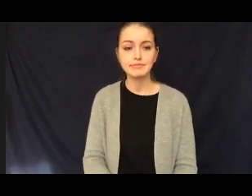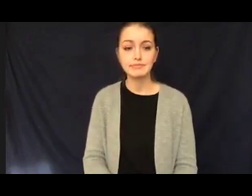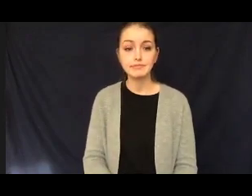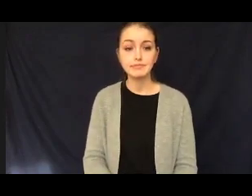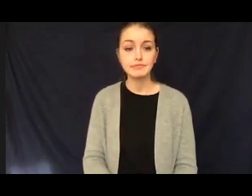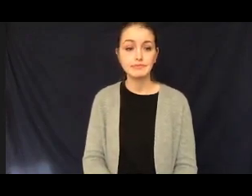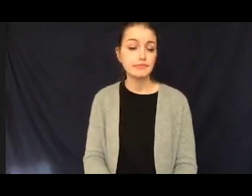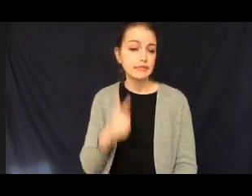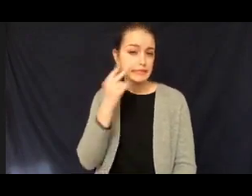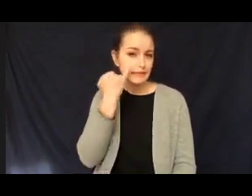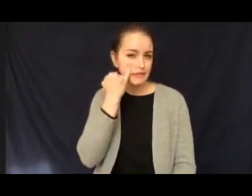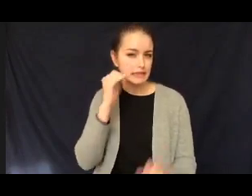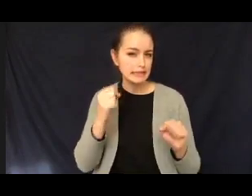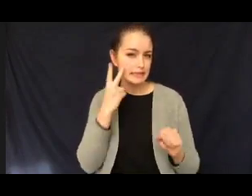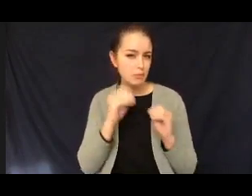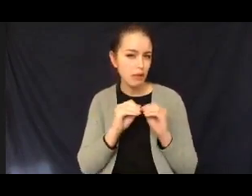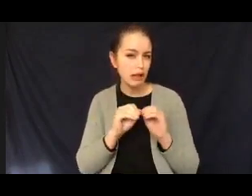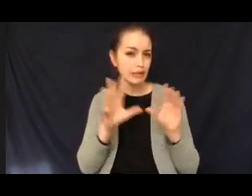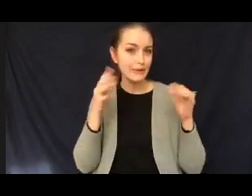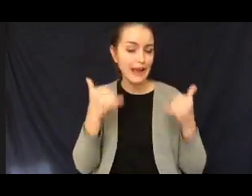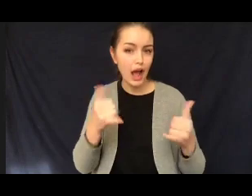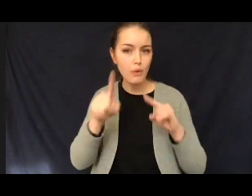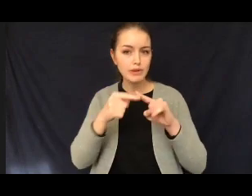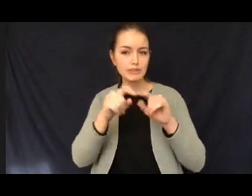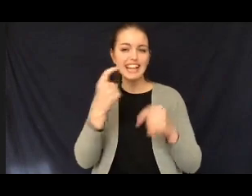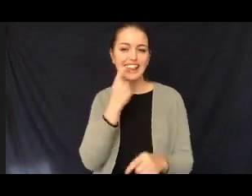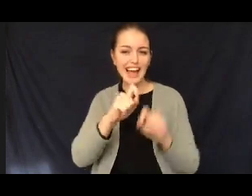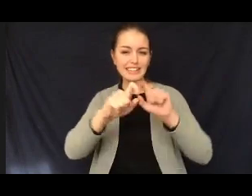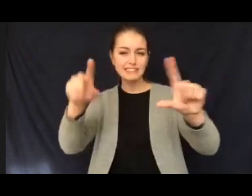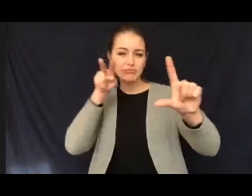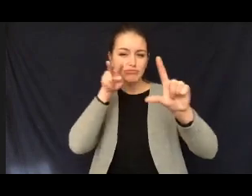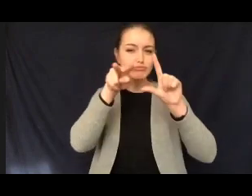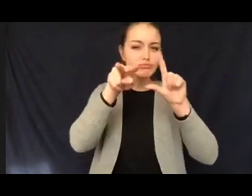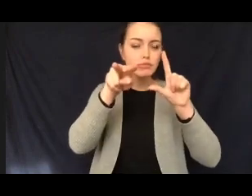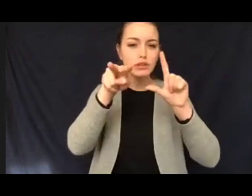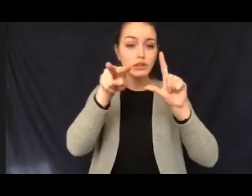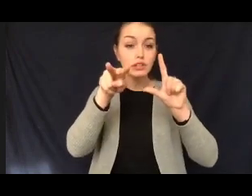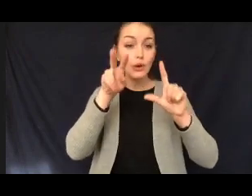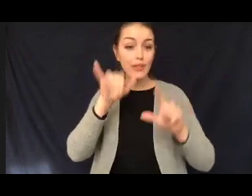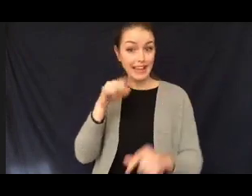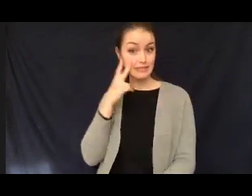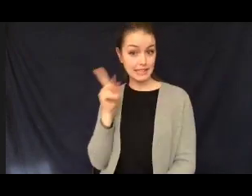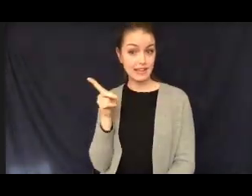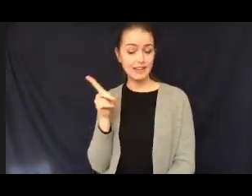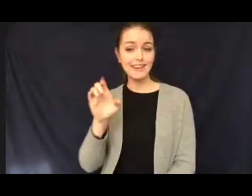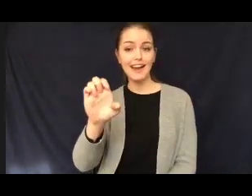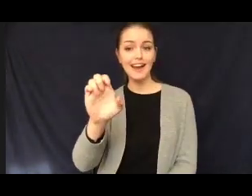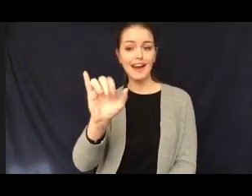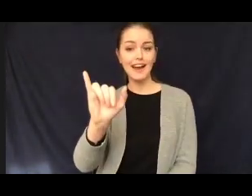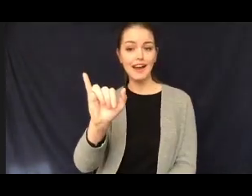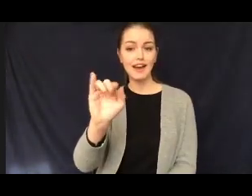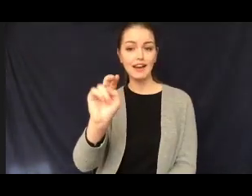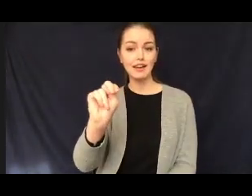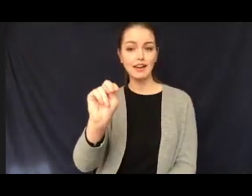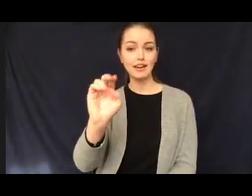See if the kids can see it better now. Look straight across. Yeah. So that was the Einstein Here's the